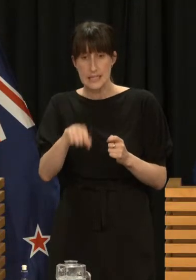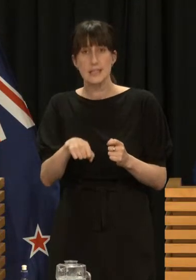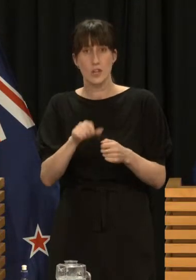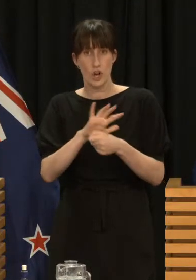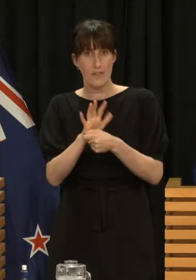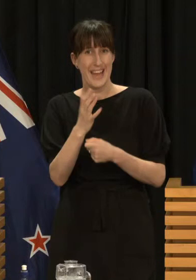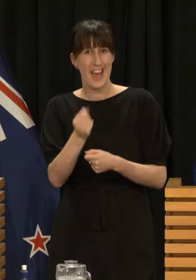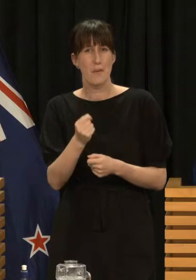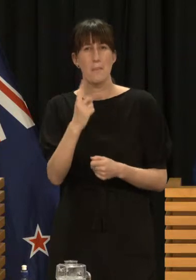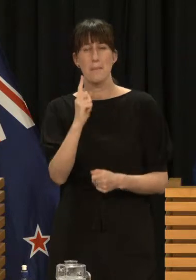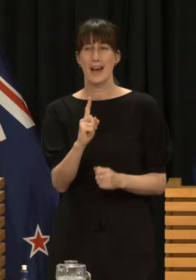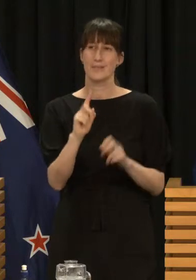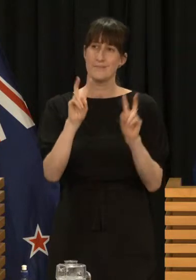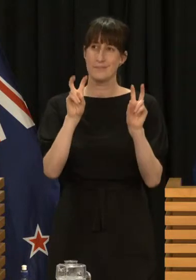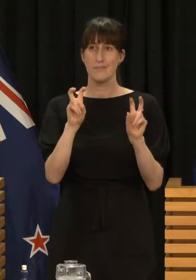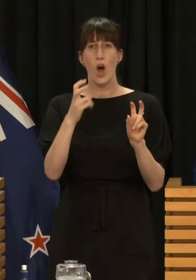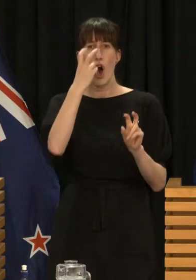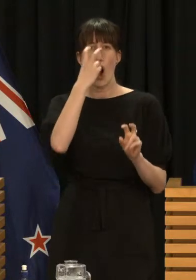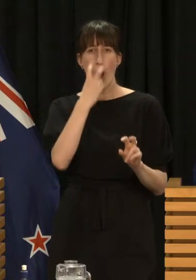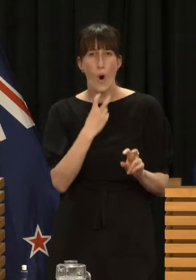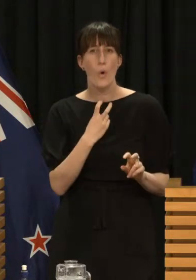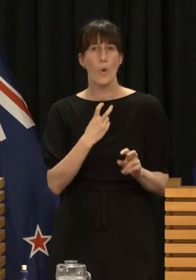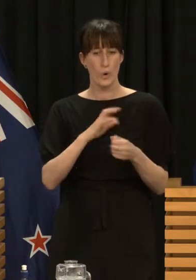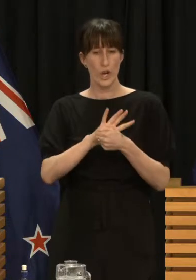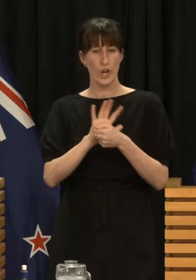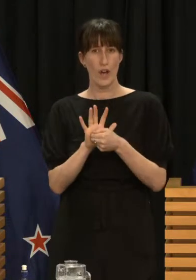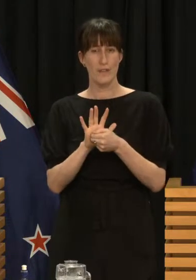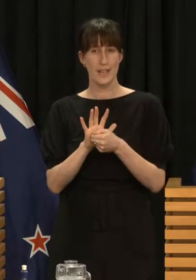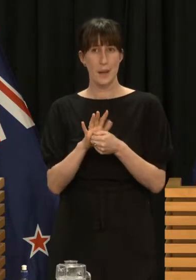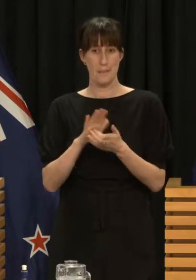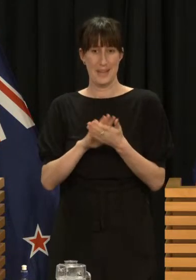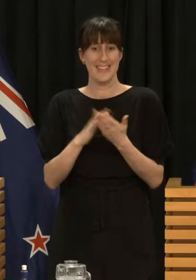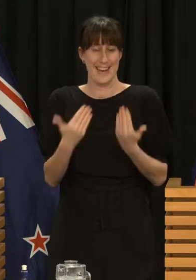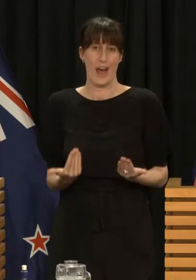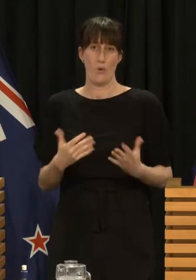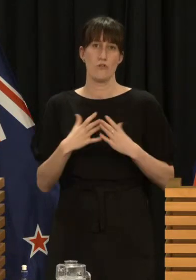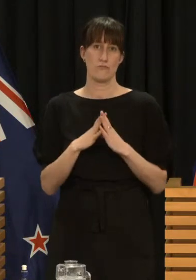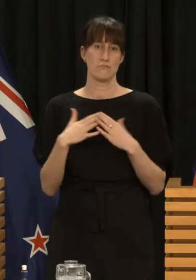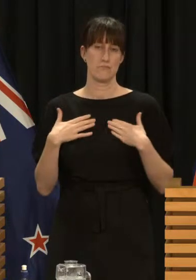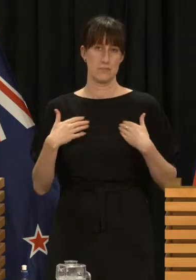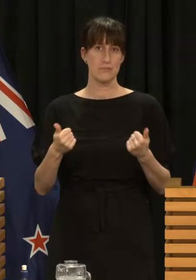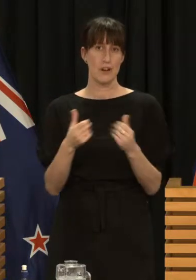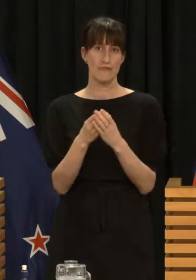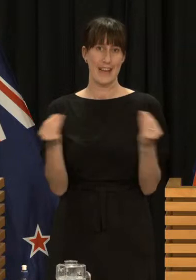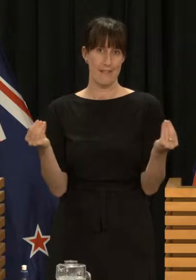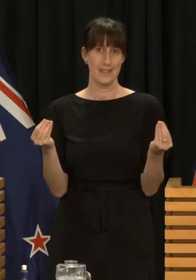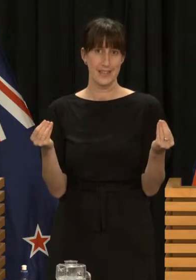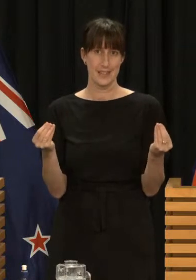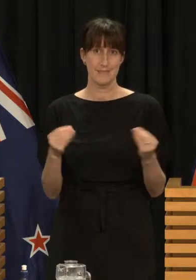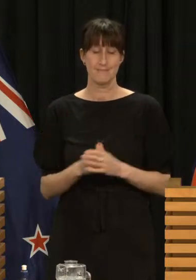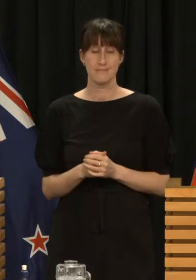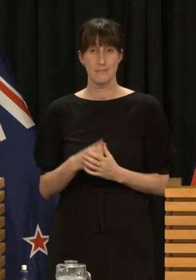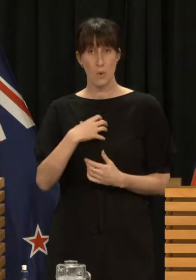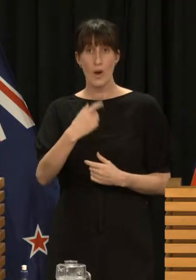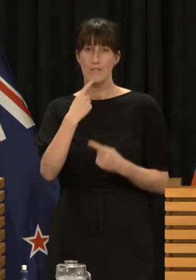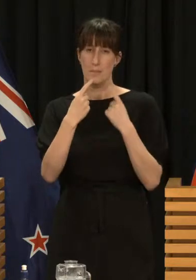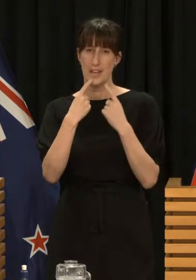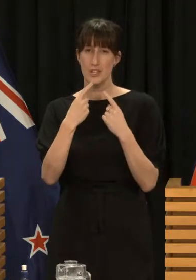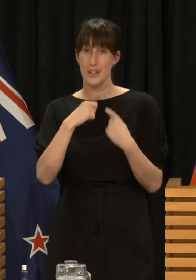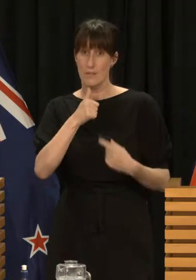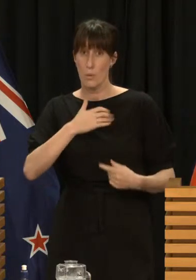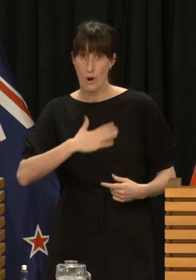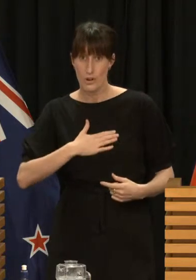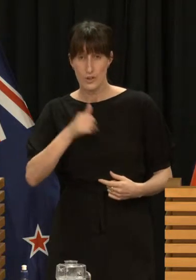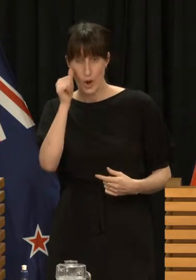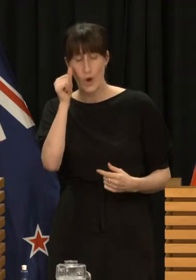historical and are classified as recovered, and more details about them will be on the Ministry's website. 4 previously